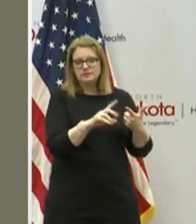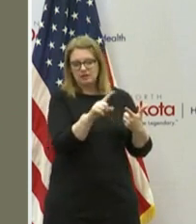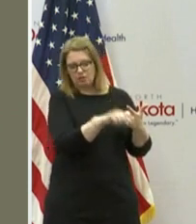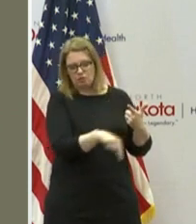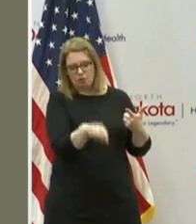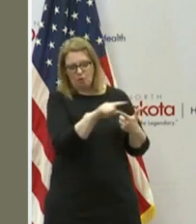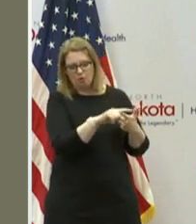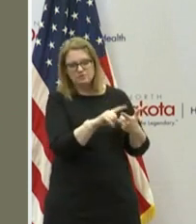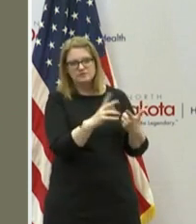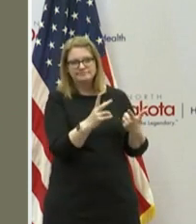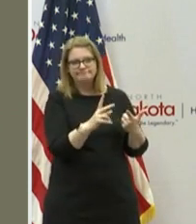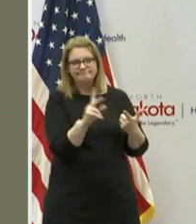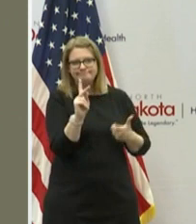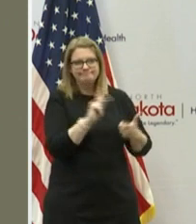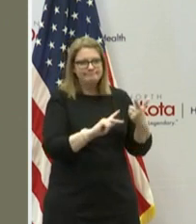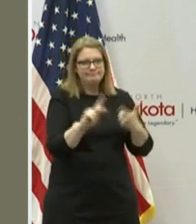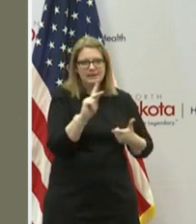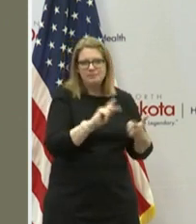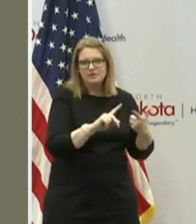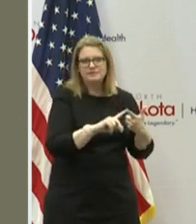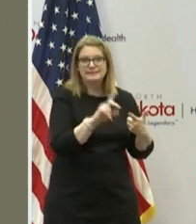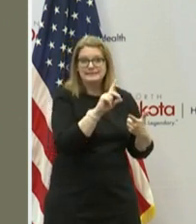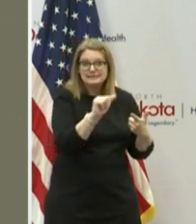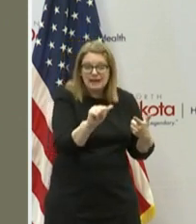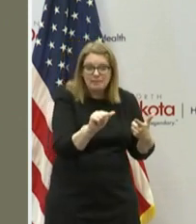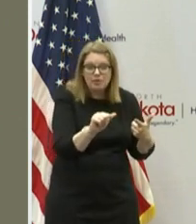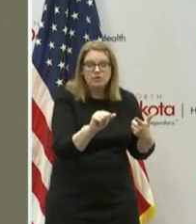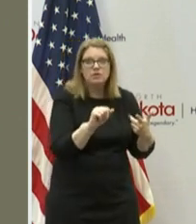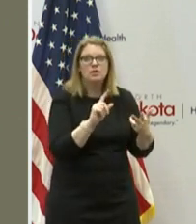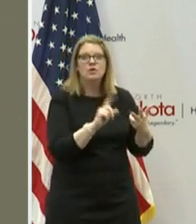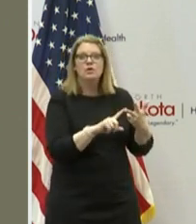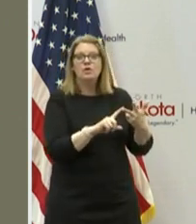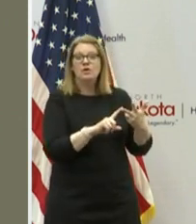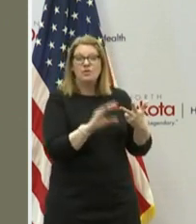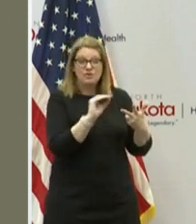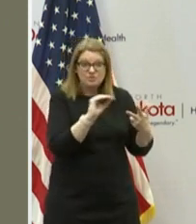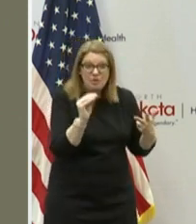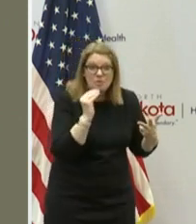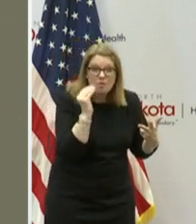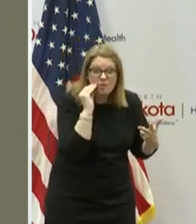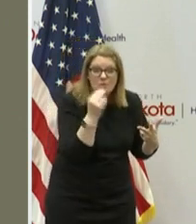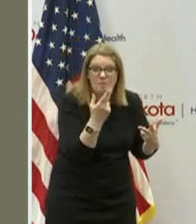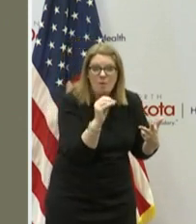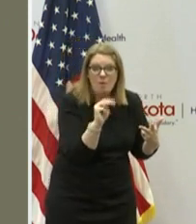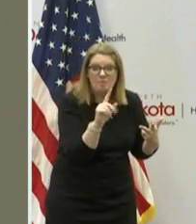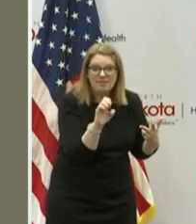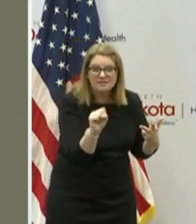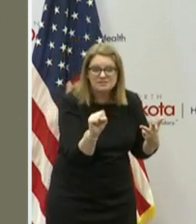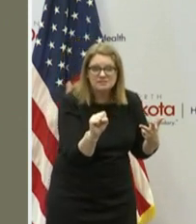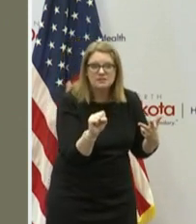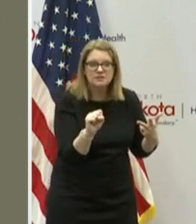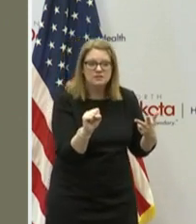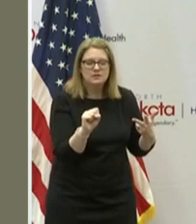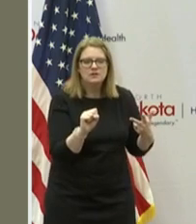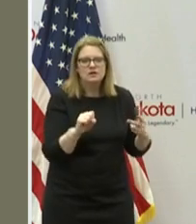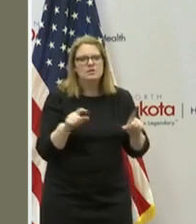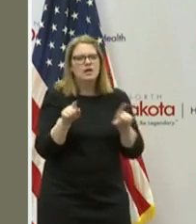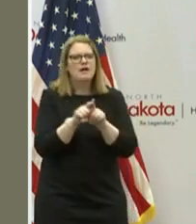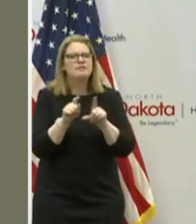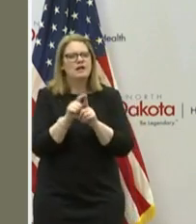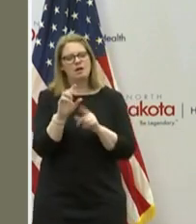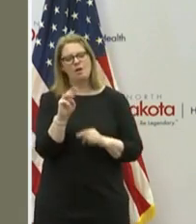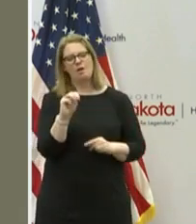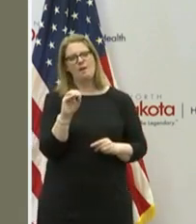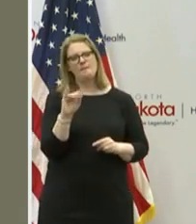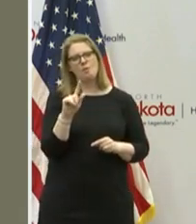those that may be disabled, or whether those that are homeless. And we do have a mobile testing